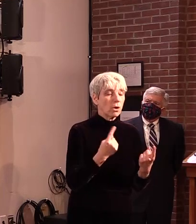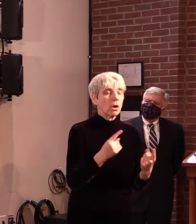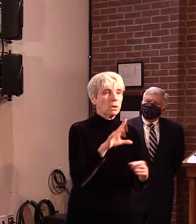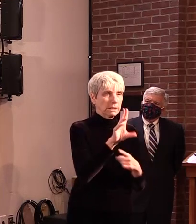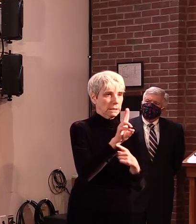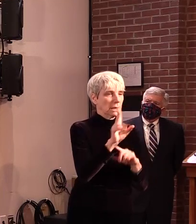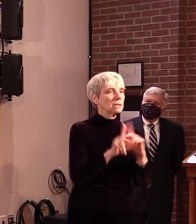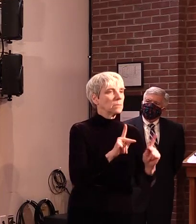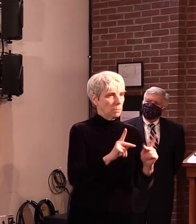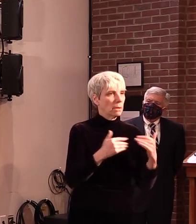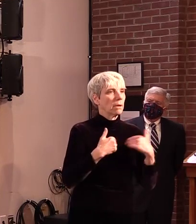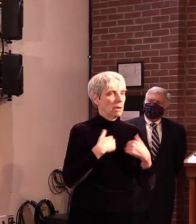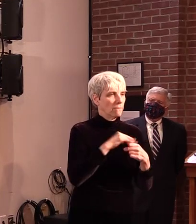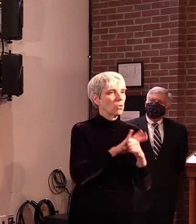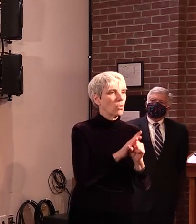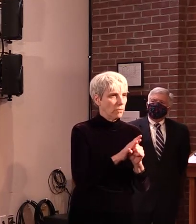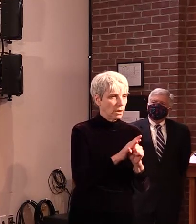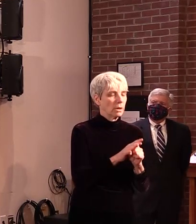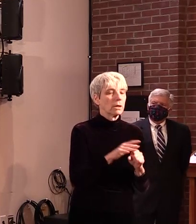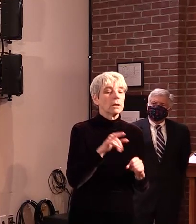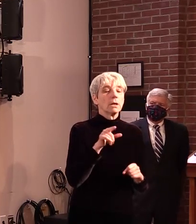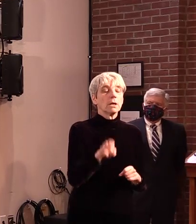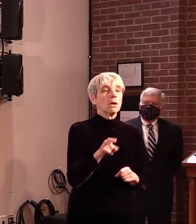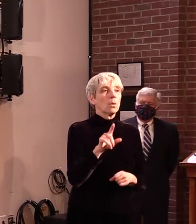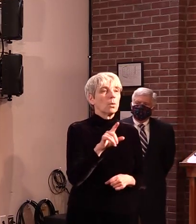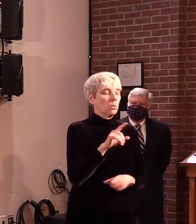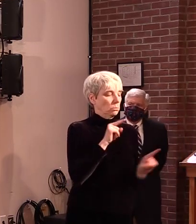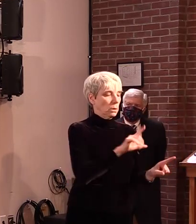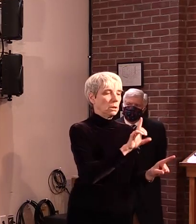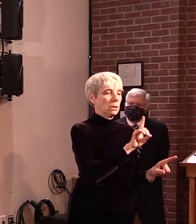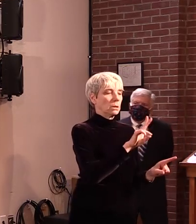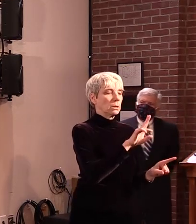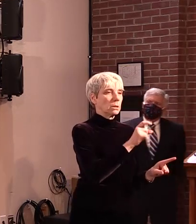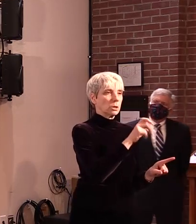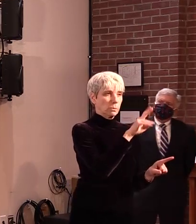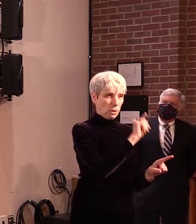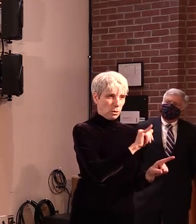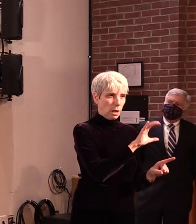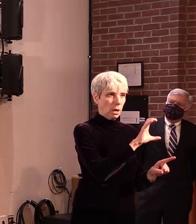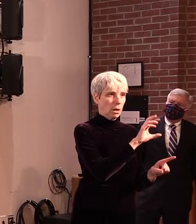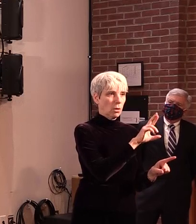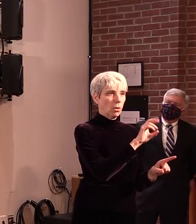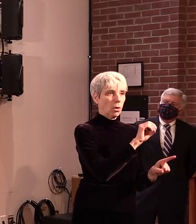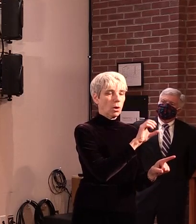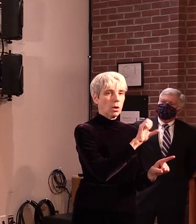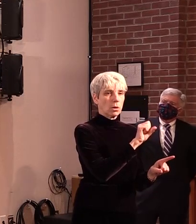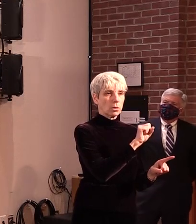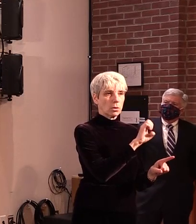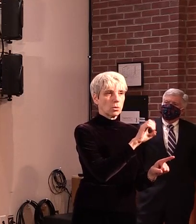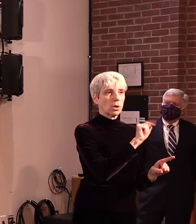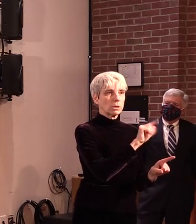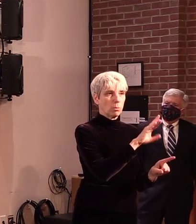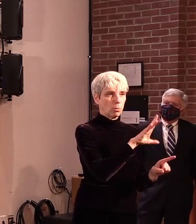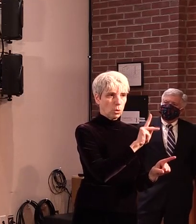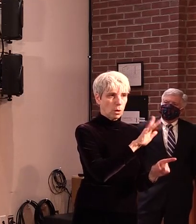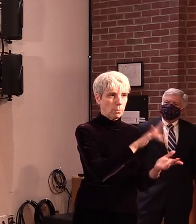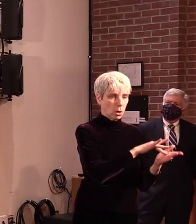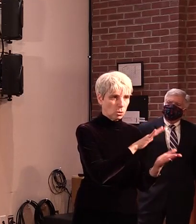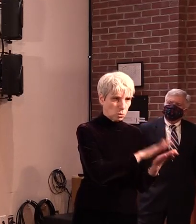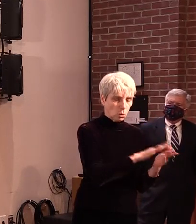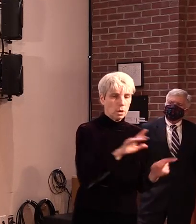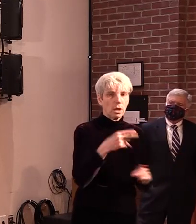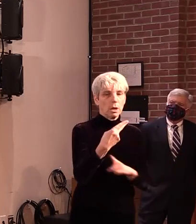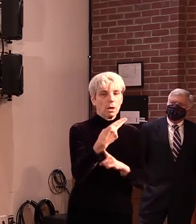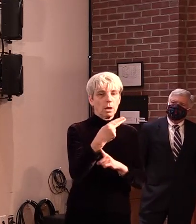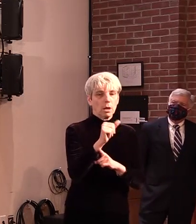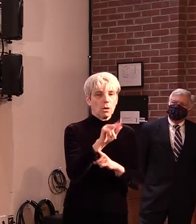public, Crossett Brook Middle School in Duxbury and Hartford High School. I want to pause for a moment. I know that people want to know